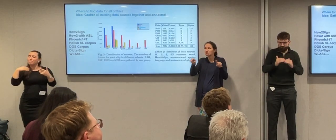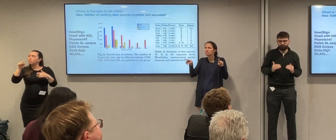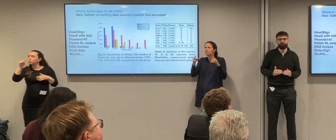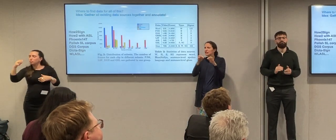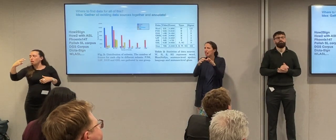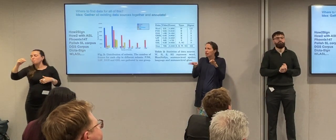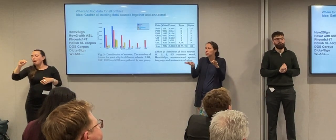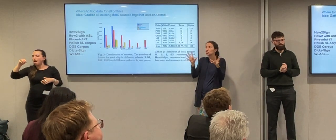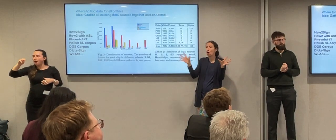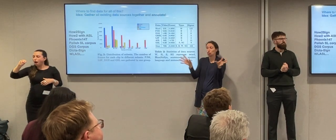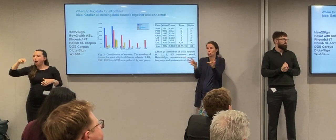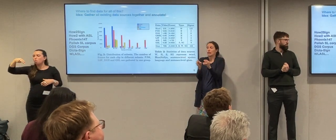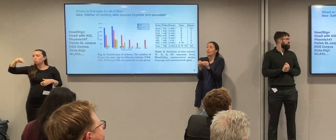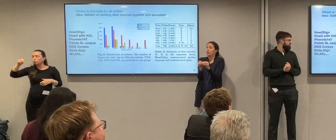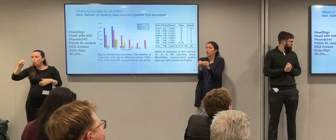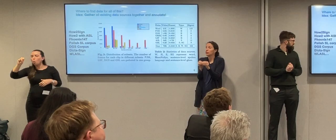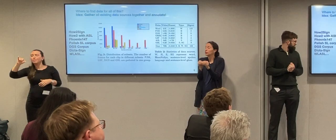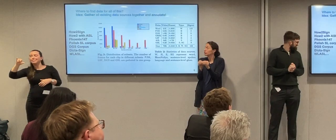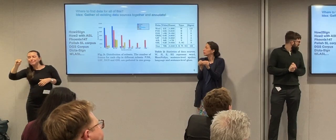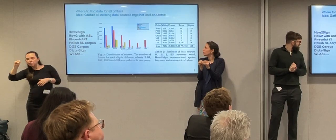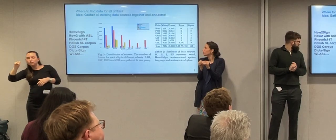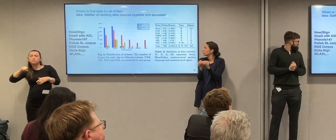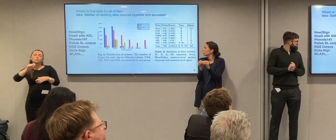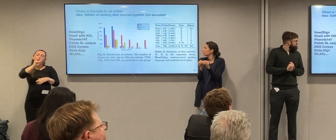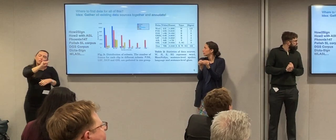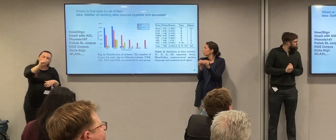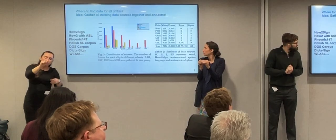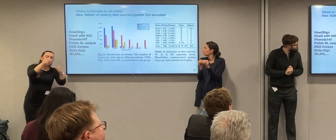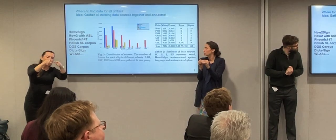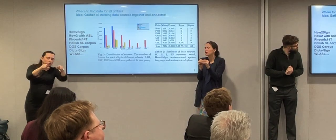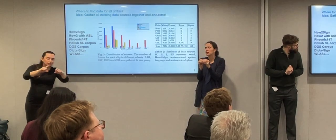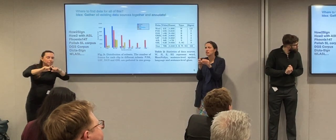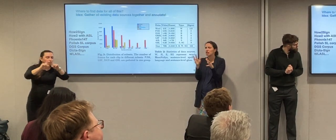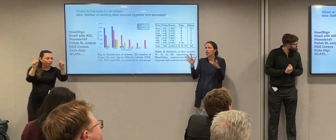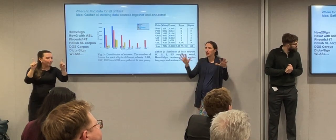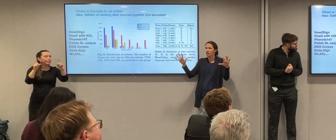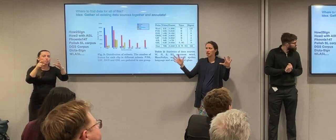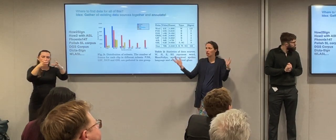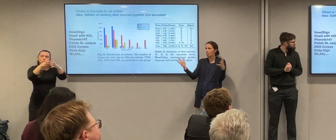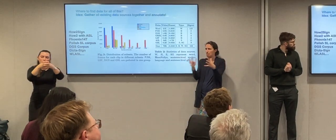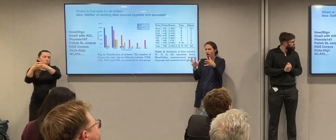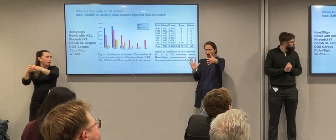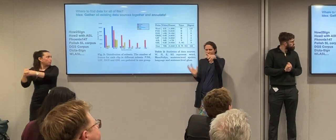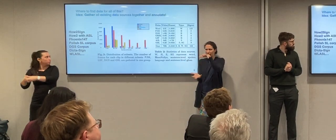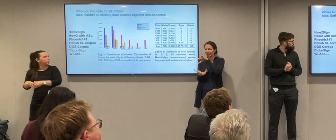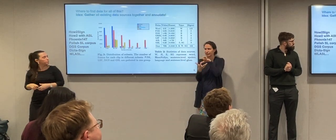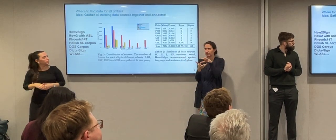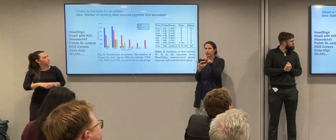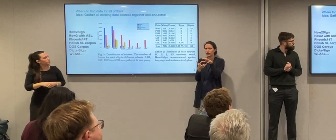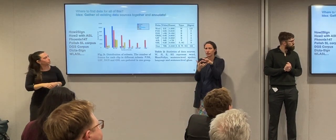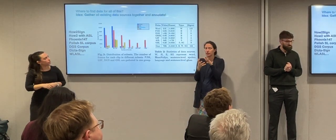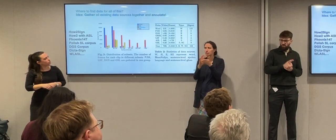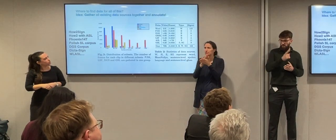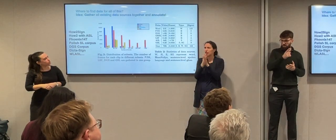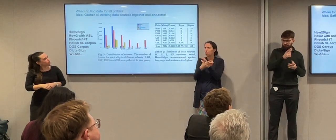And all together, we combine and cluster them into one